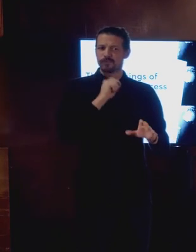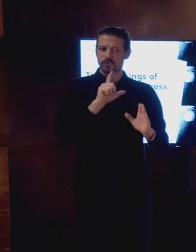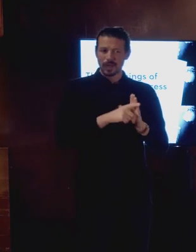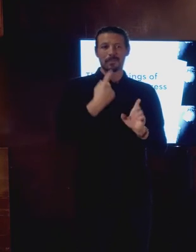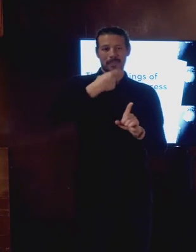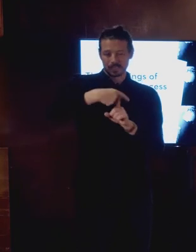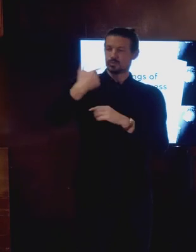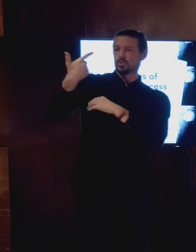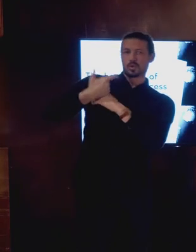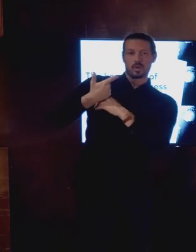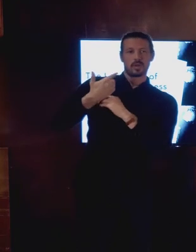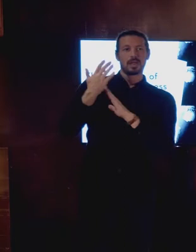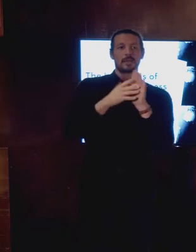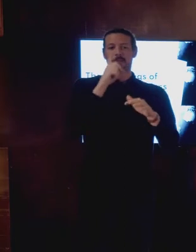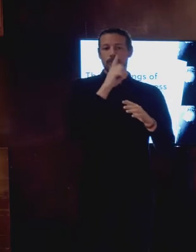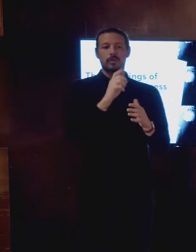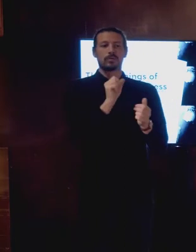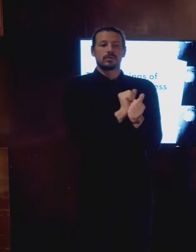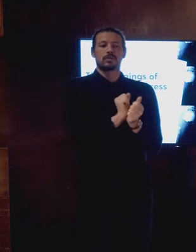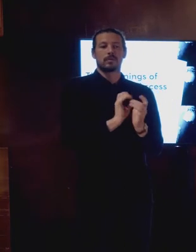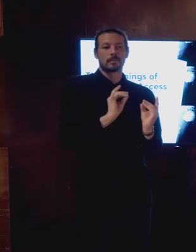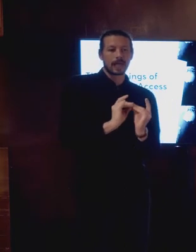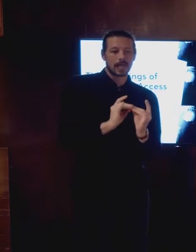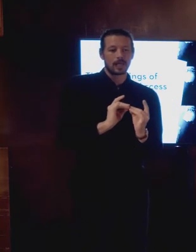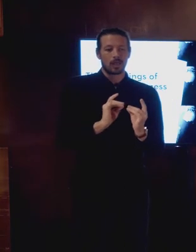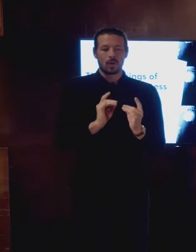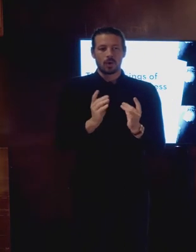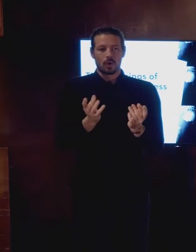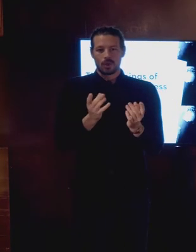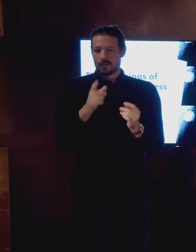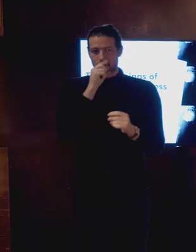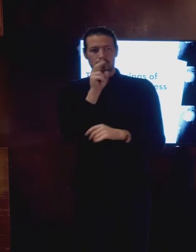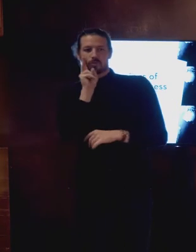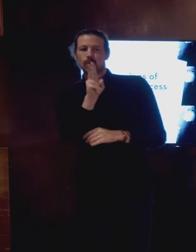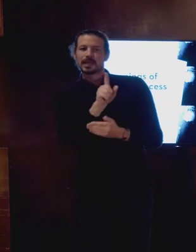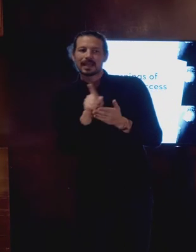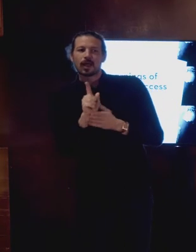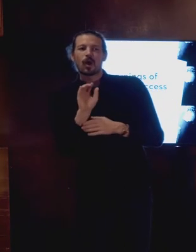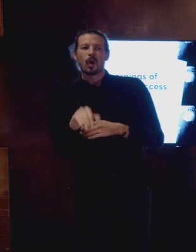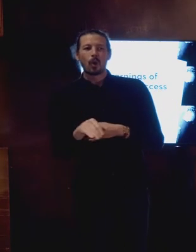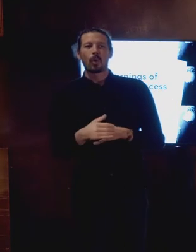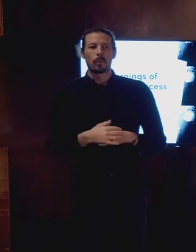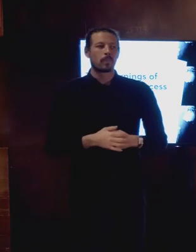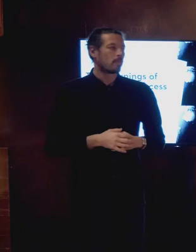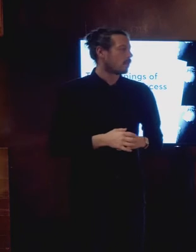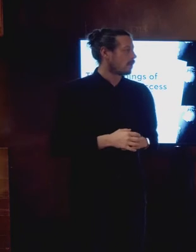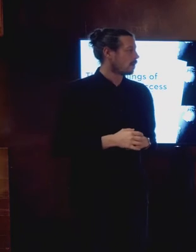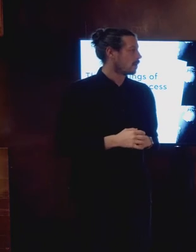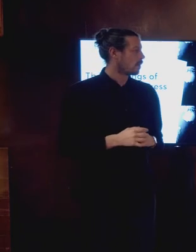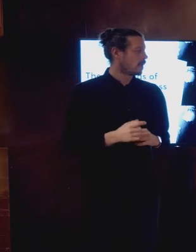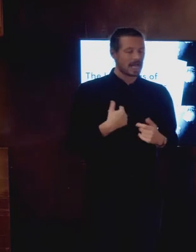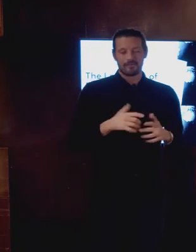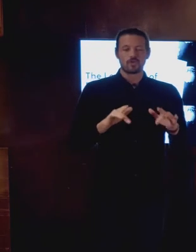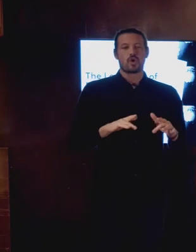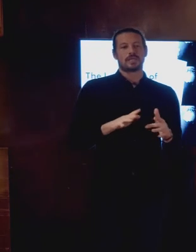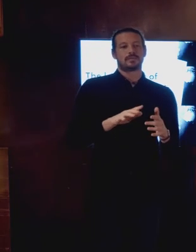number of them. So for those who were bedbound or couldn't get there, they could see that later or listen to it later. And I haven't had the time to